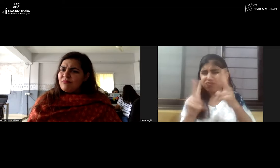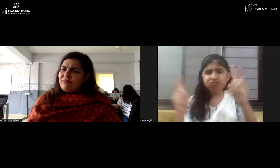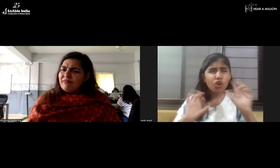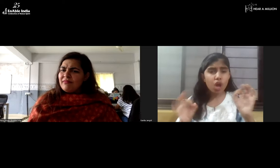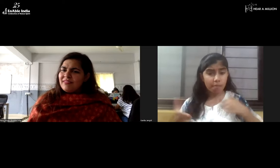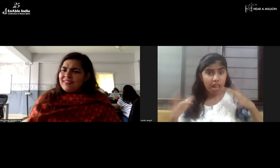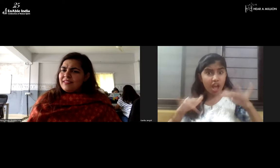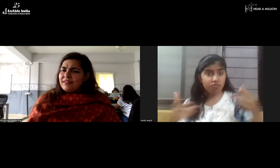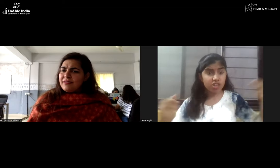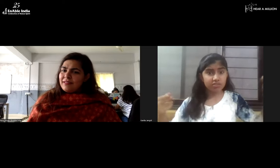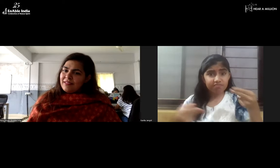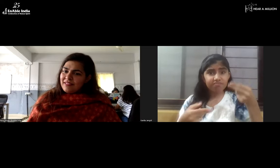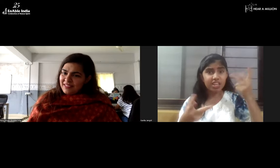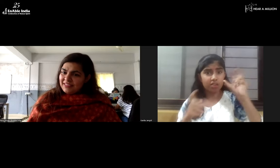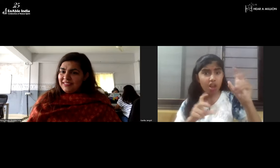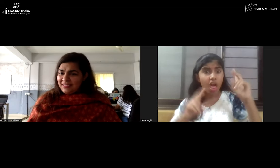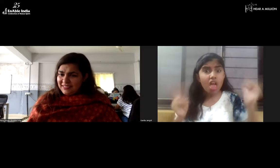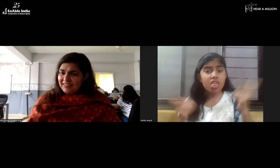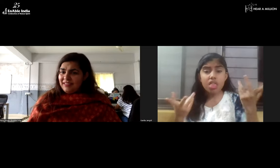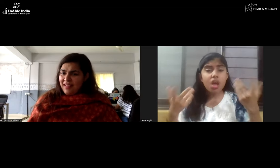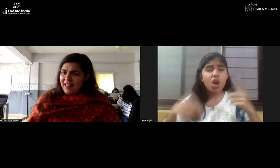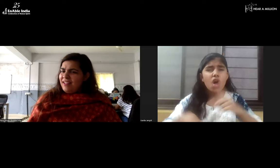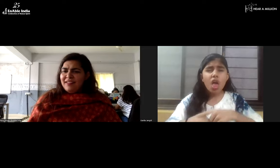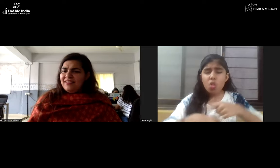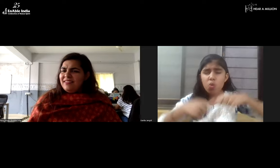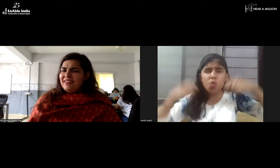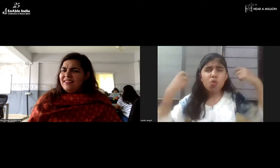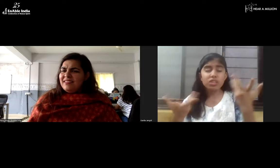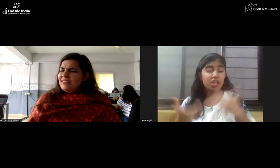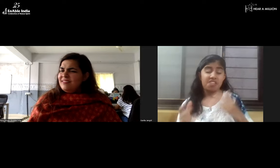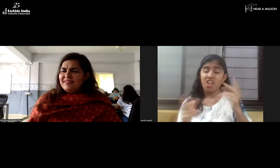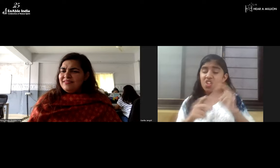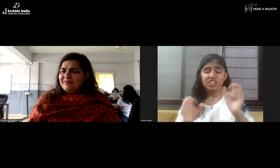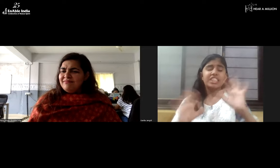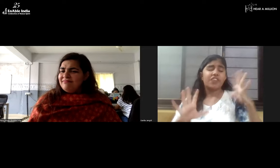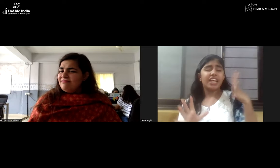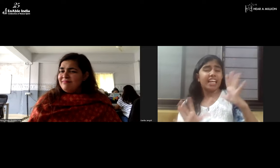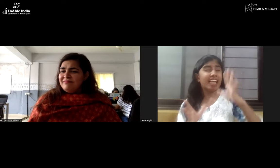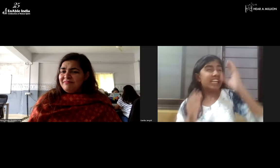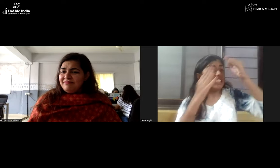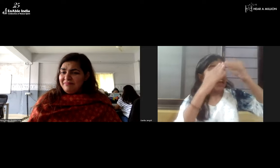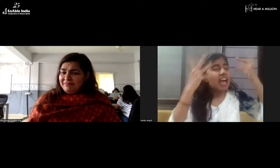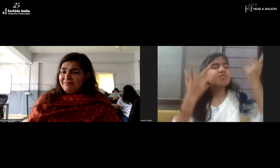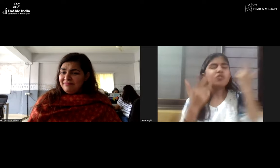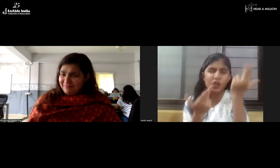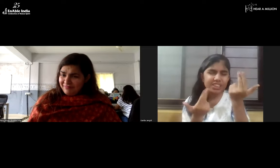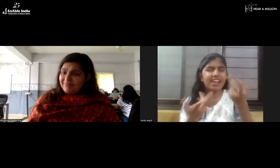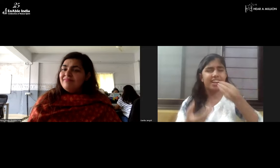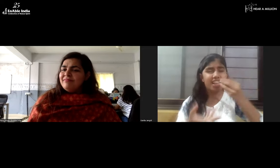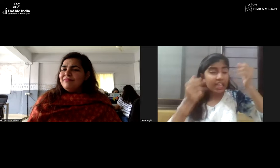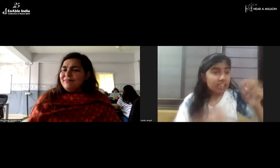educated. Okay, understood. So you want access to education. Okay. Then secondly,